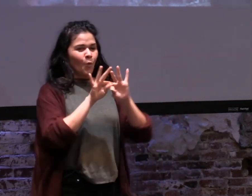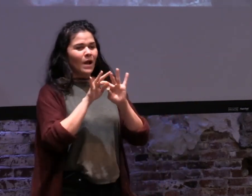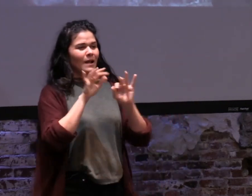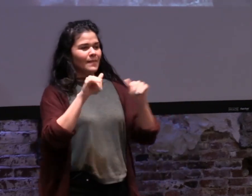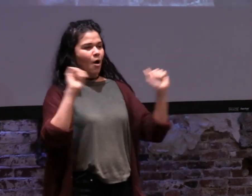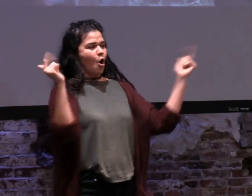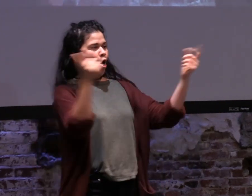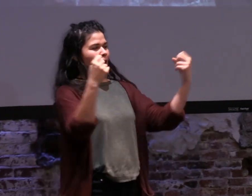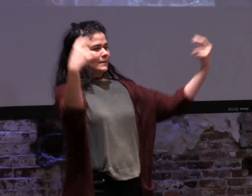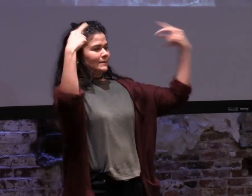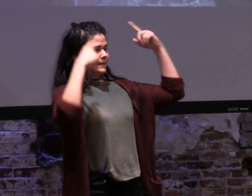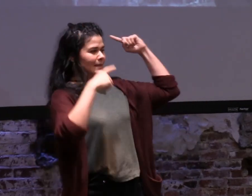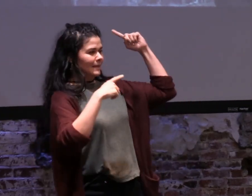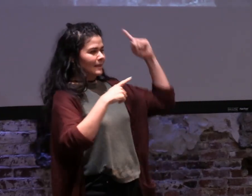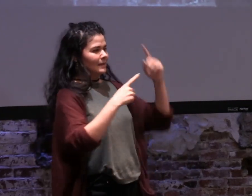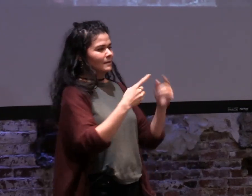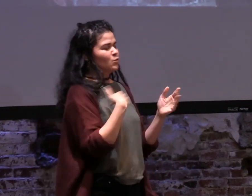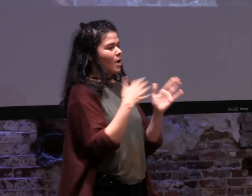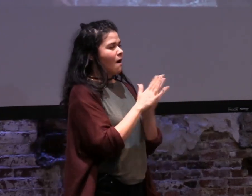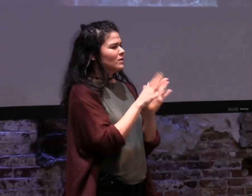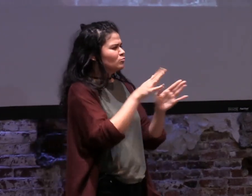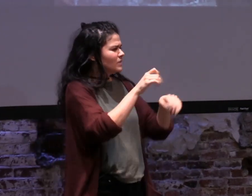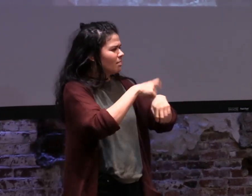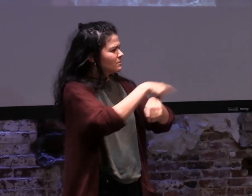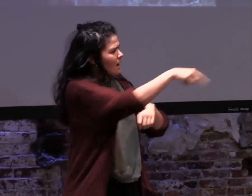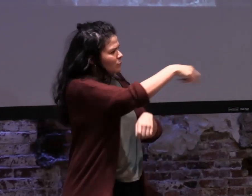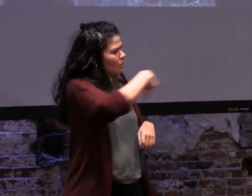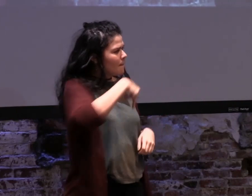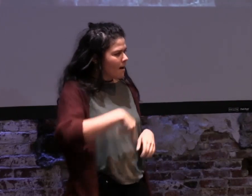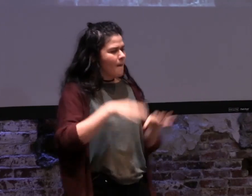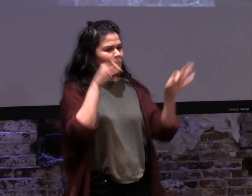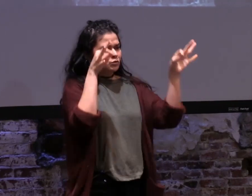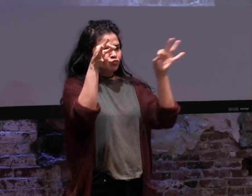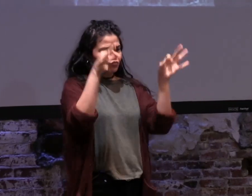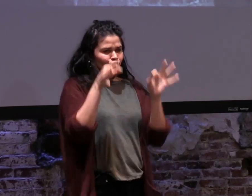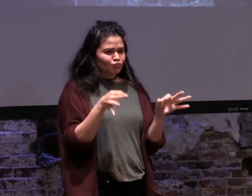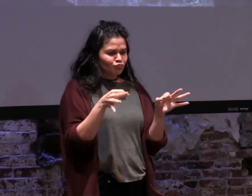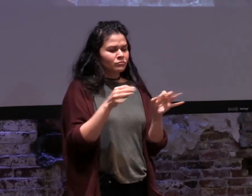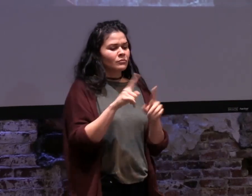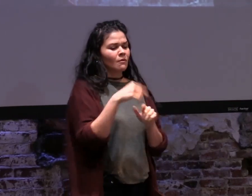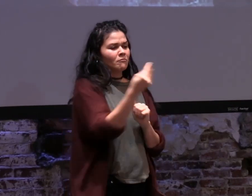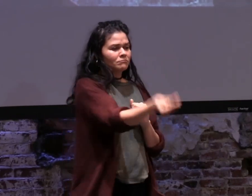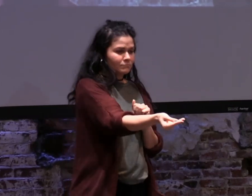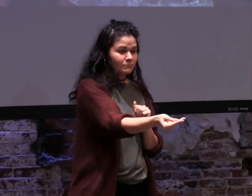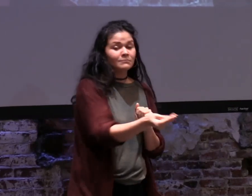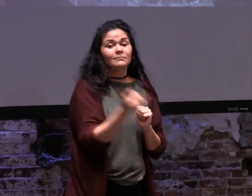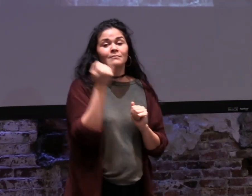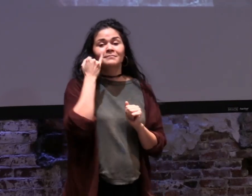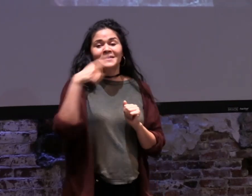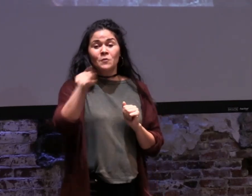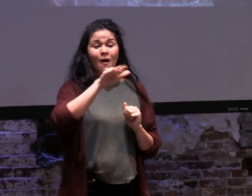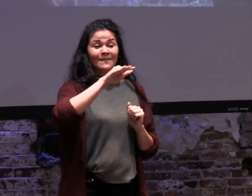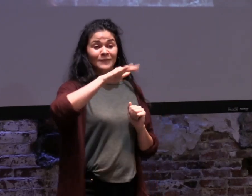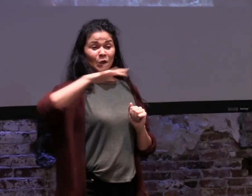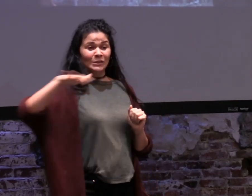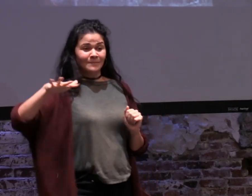screen. And it's really important that everyone has a visual and can see the sight lines. So we will hand that